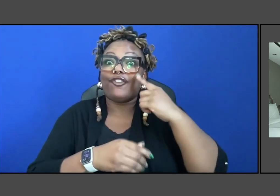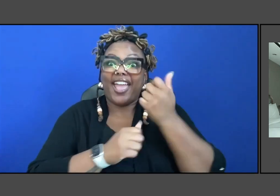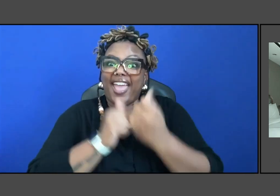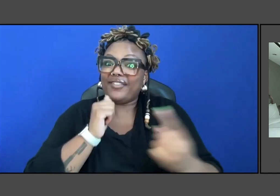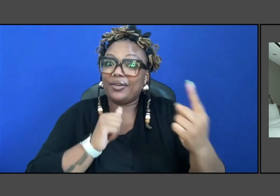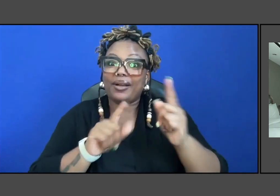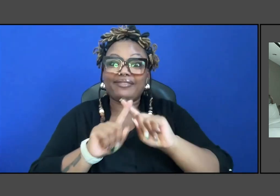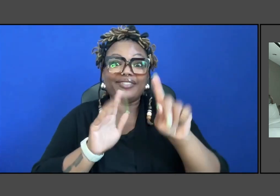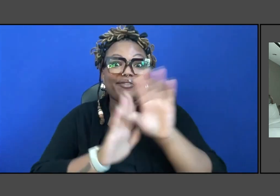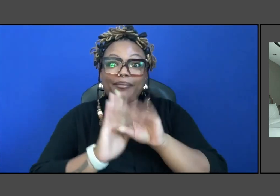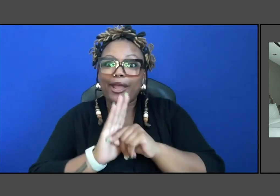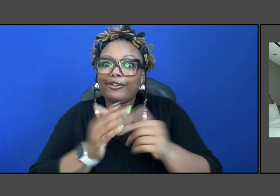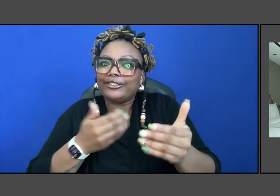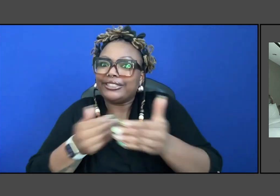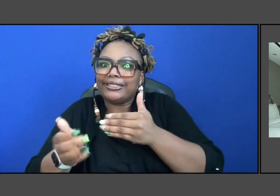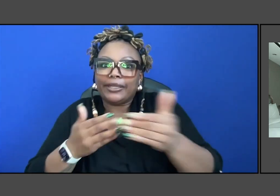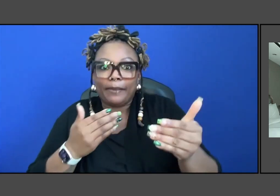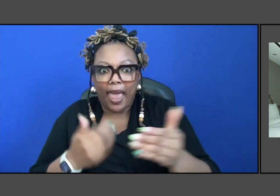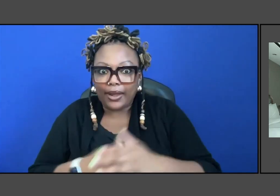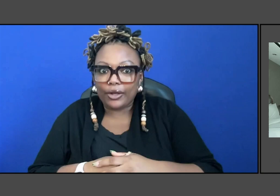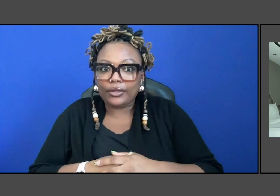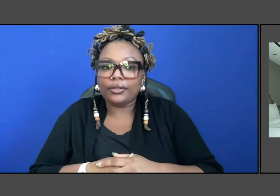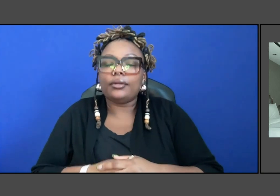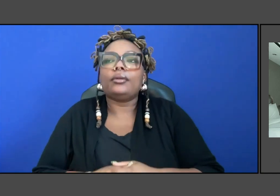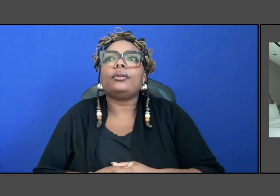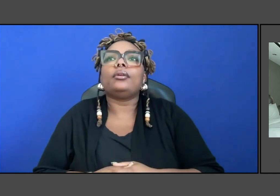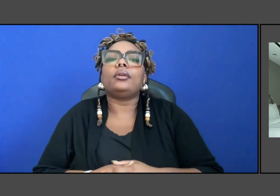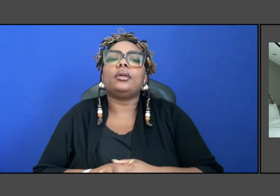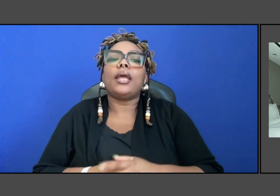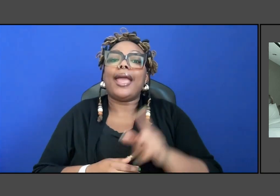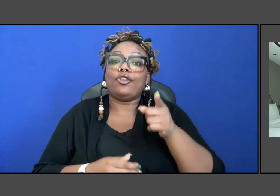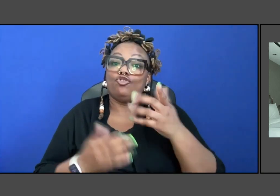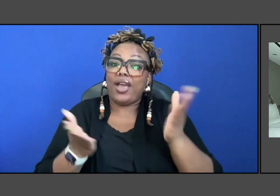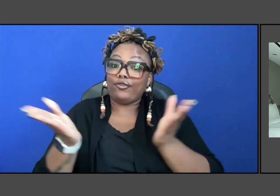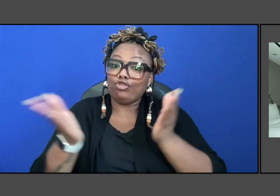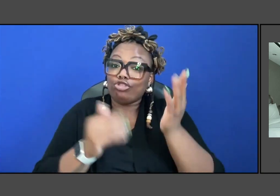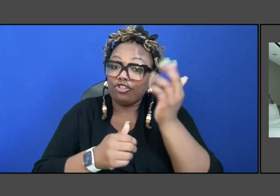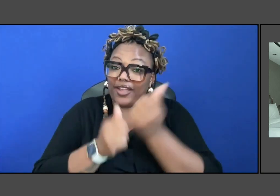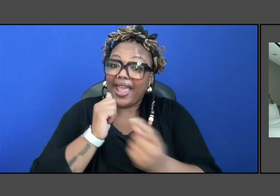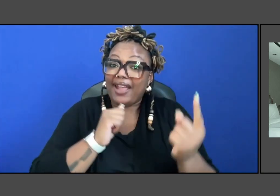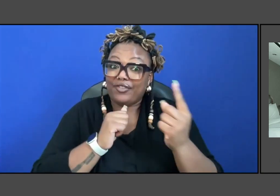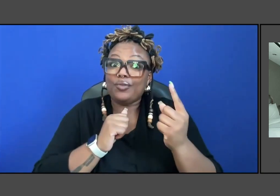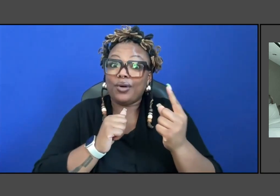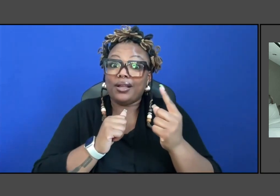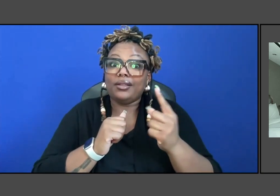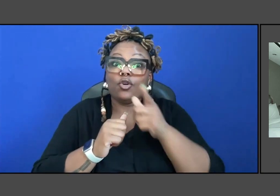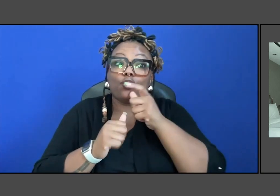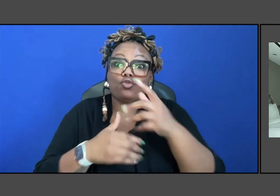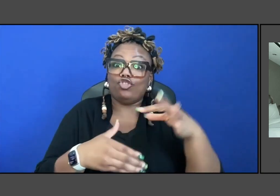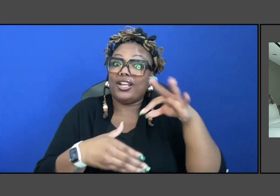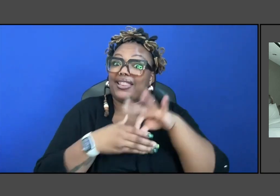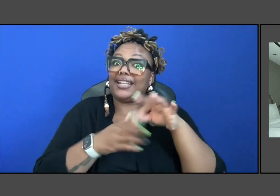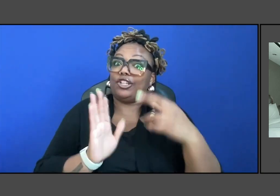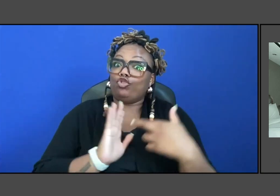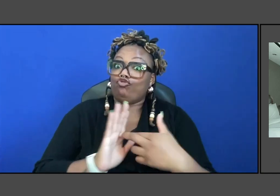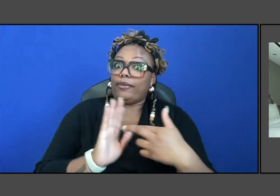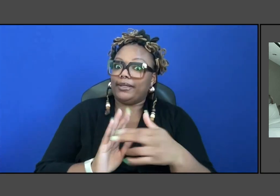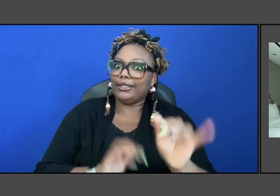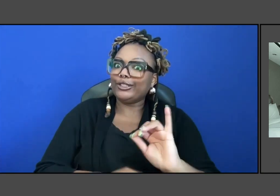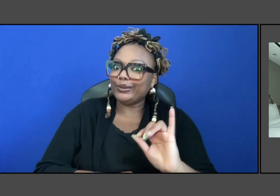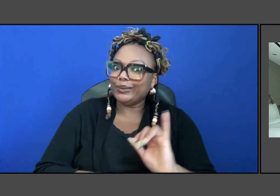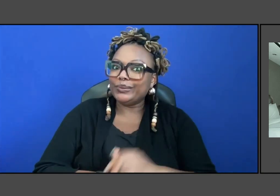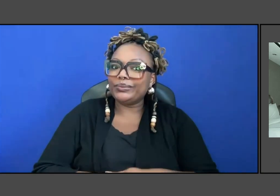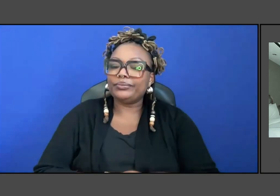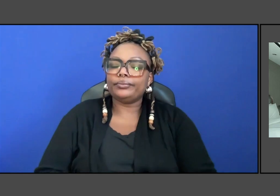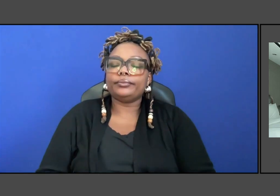backgrounds, right? And you have to serve everybody that you're elected to represent. At the